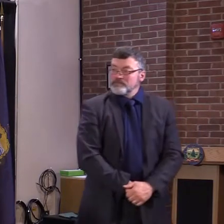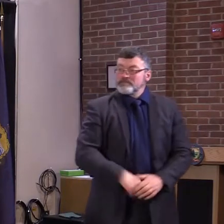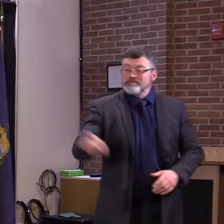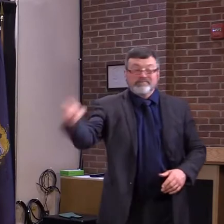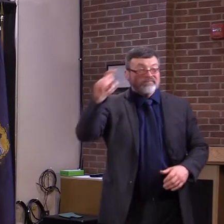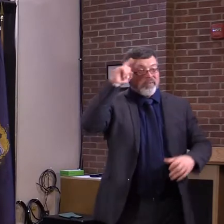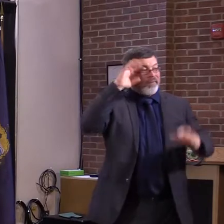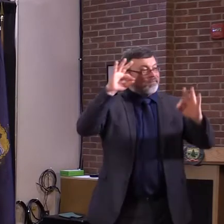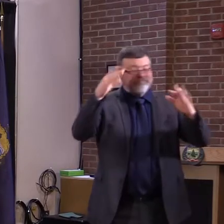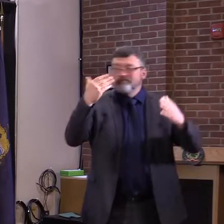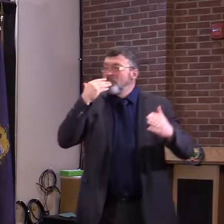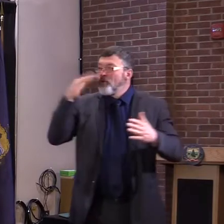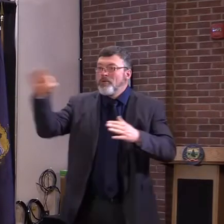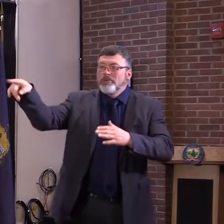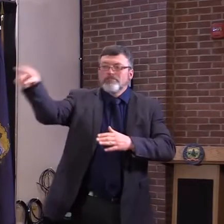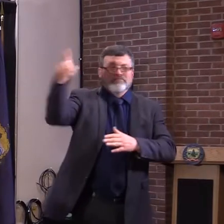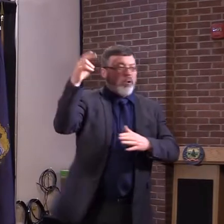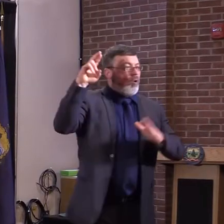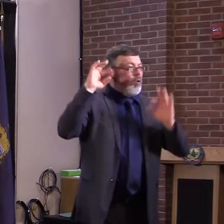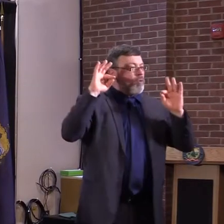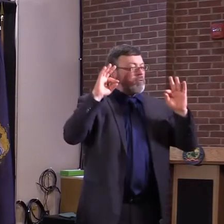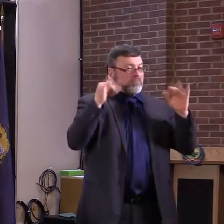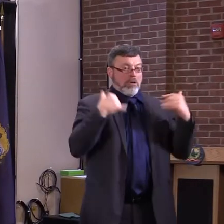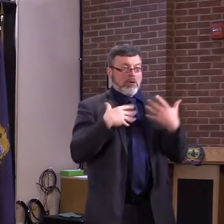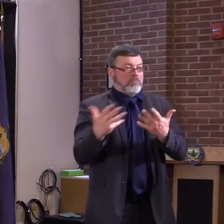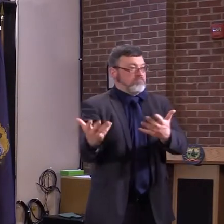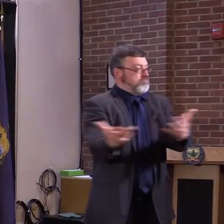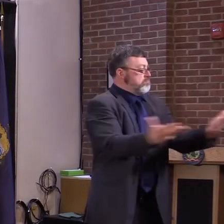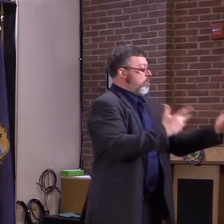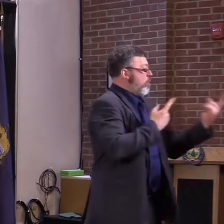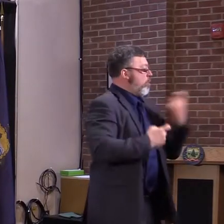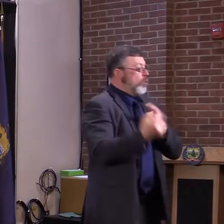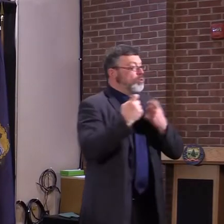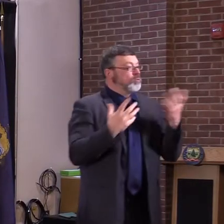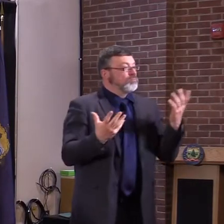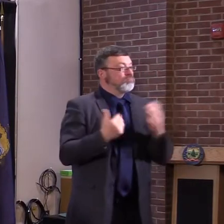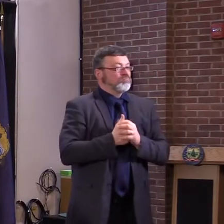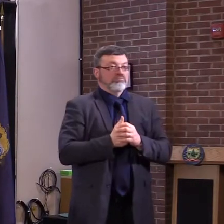Thank you, Dr. Levine. We'll now open it up to questions. Starting with folks in the room.